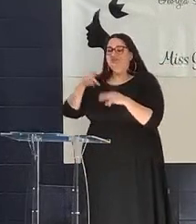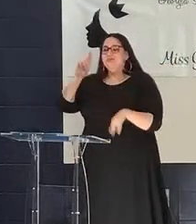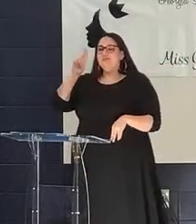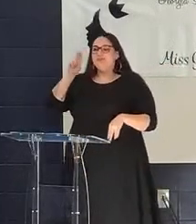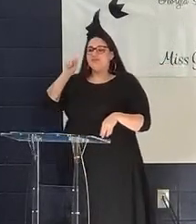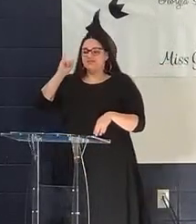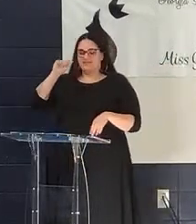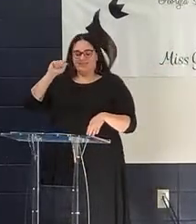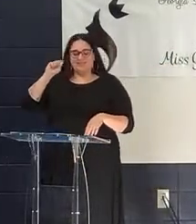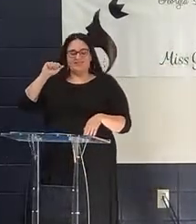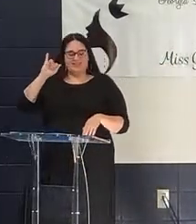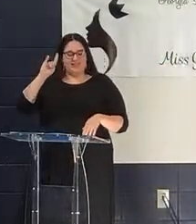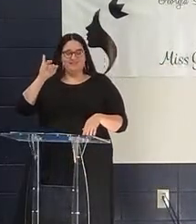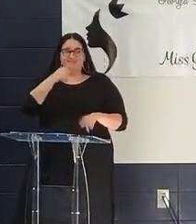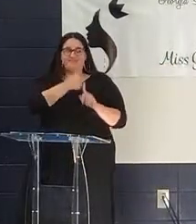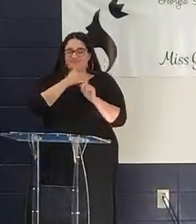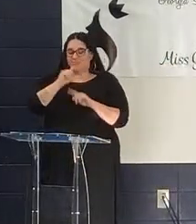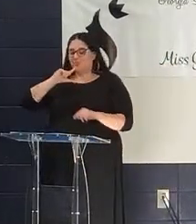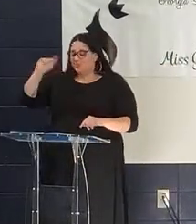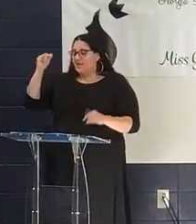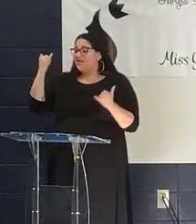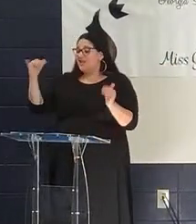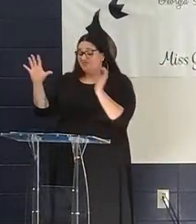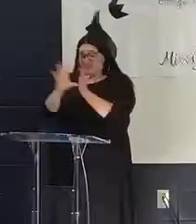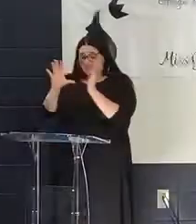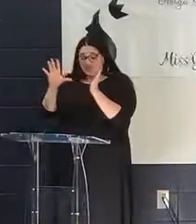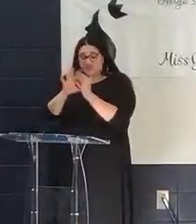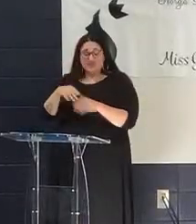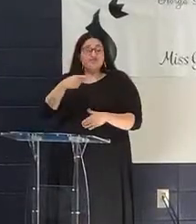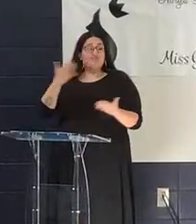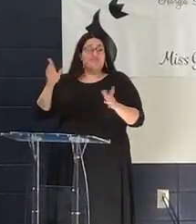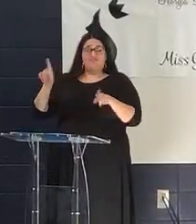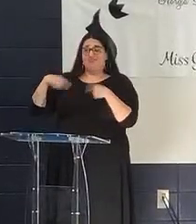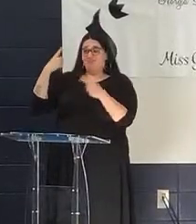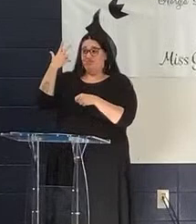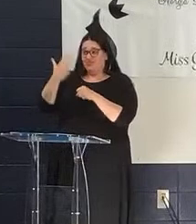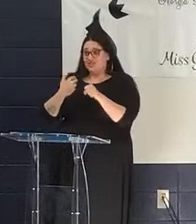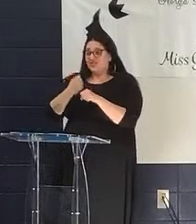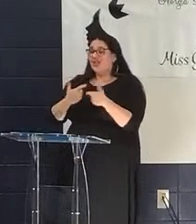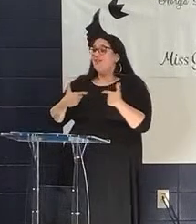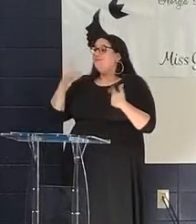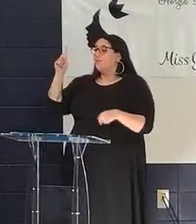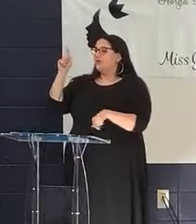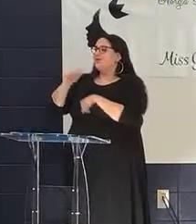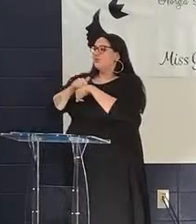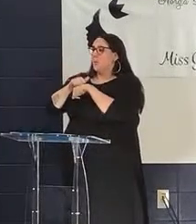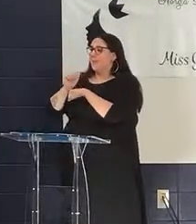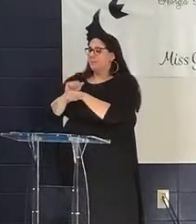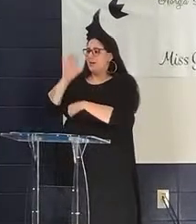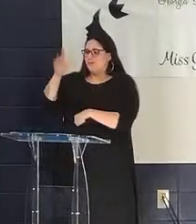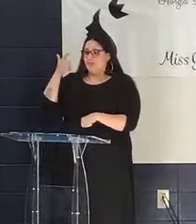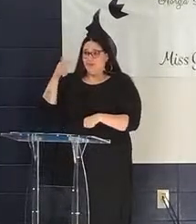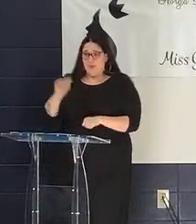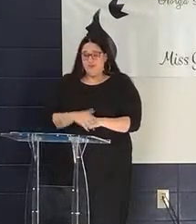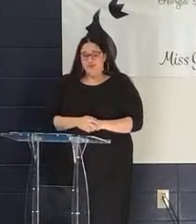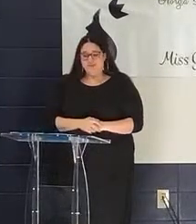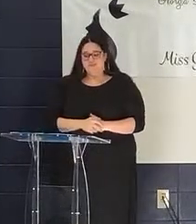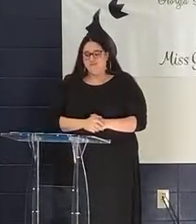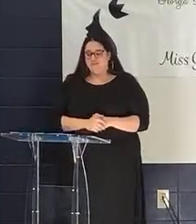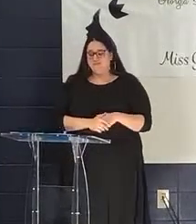This beautiful lady is Rusia Sedai. She's 20 years old. She's a senior here at GSD, and she's been here for the last 3 years. She lives